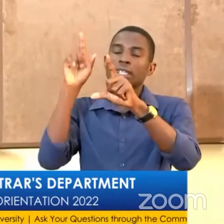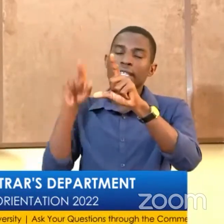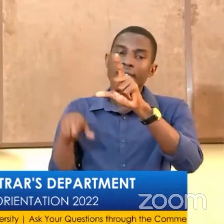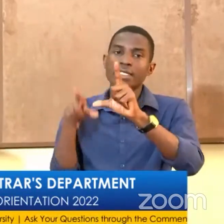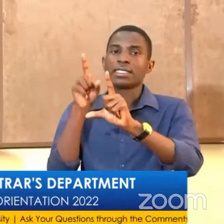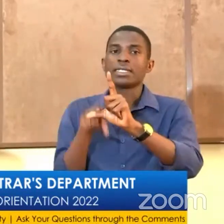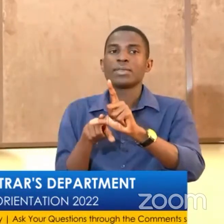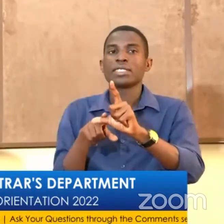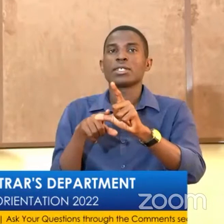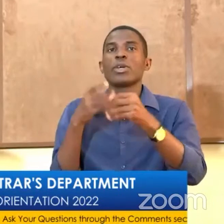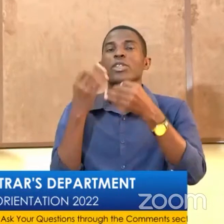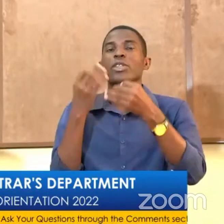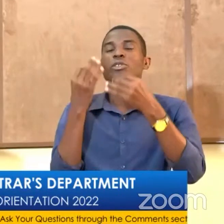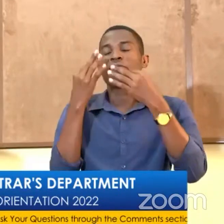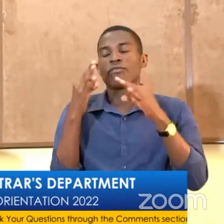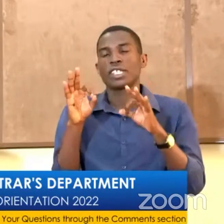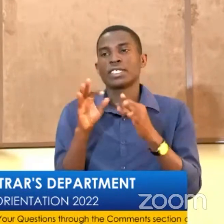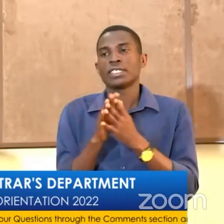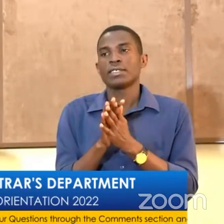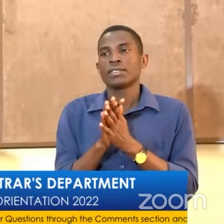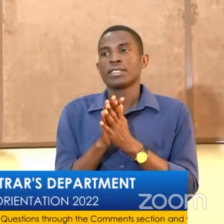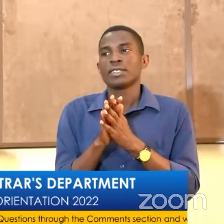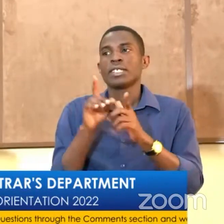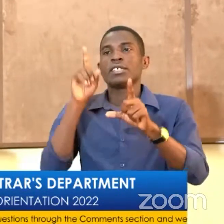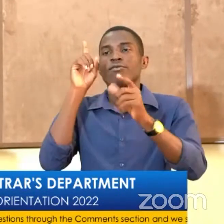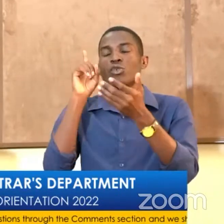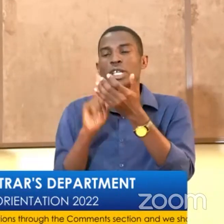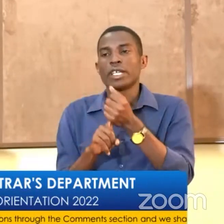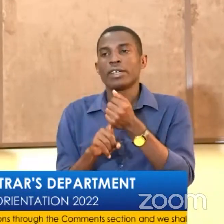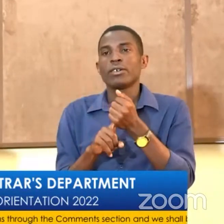are completing. If you get